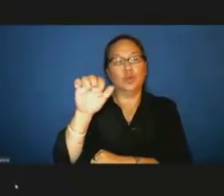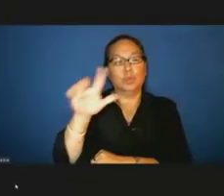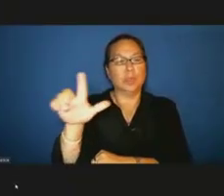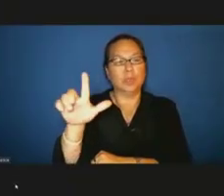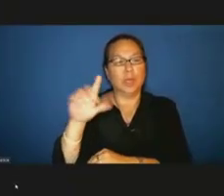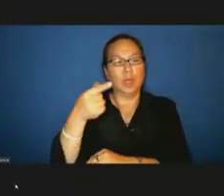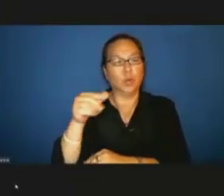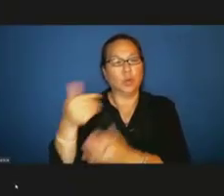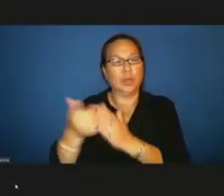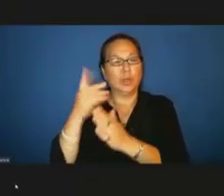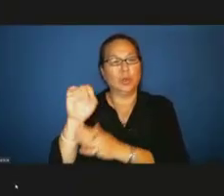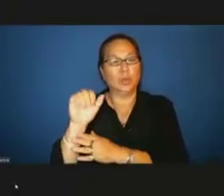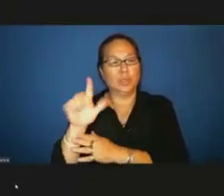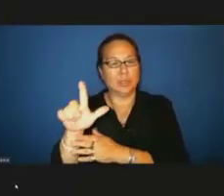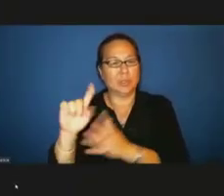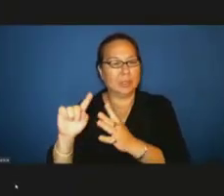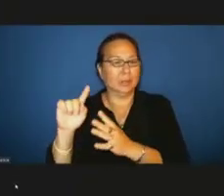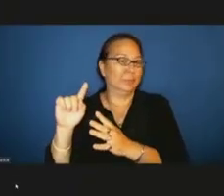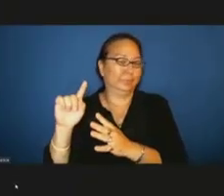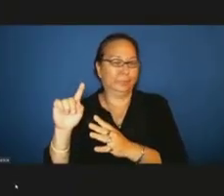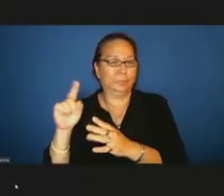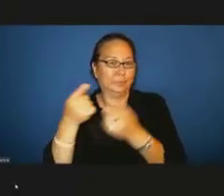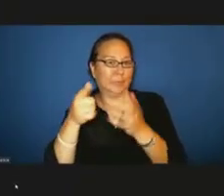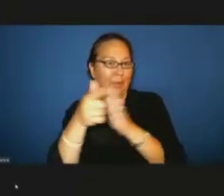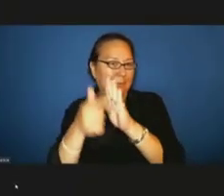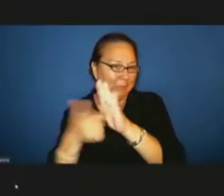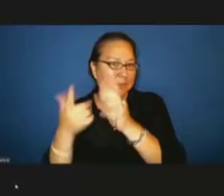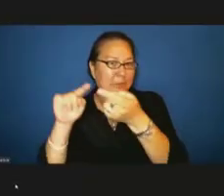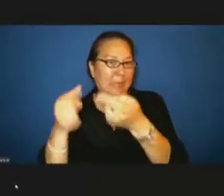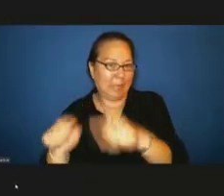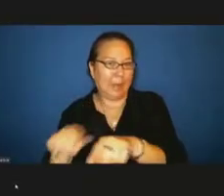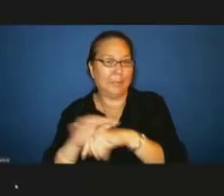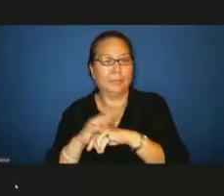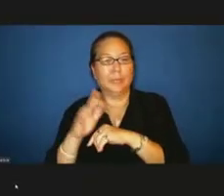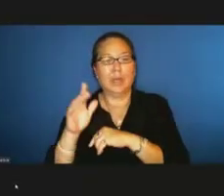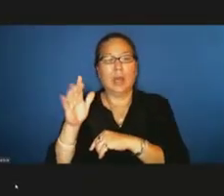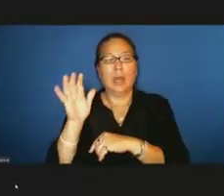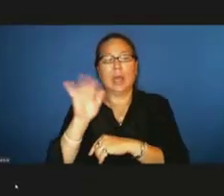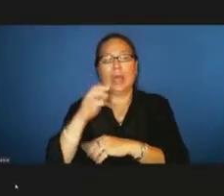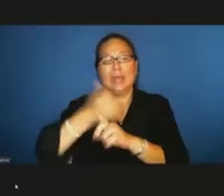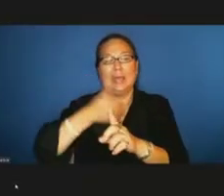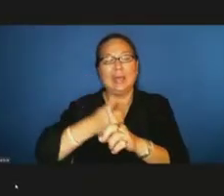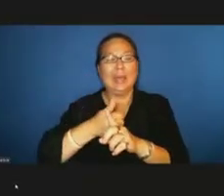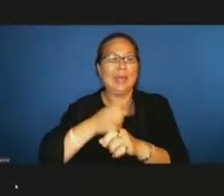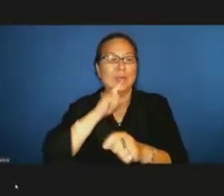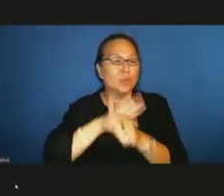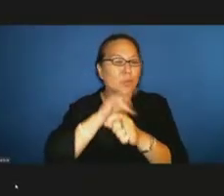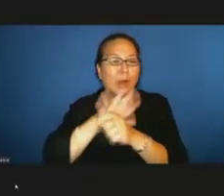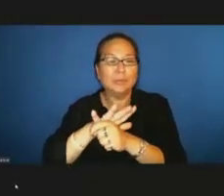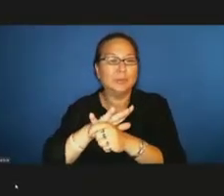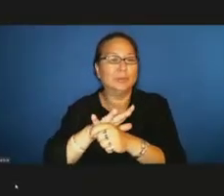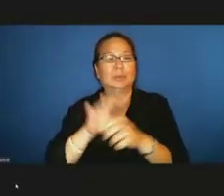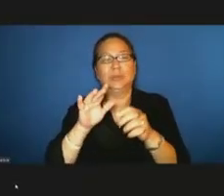have historically been underserved. Each pledge promised equity and quality, expanding access to strong